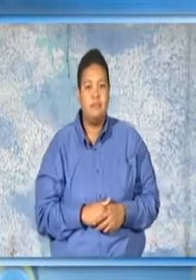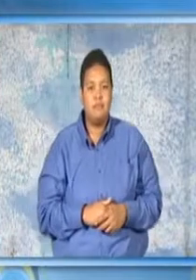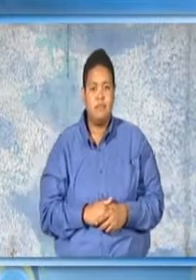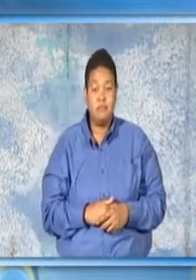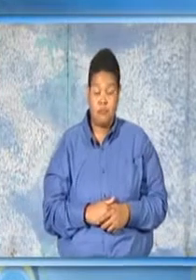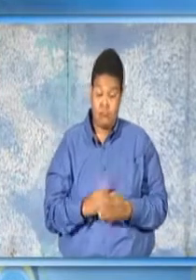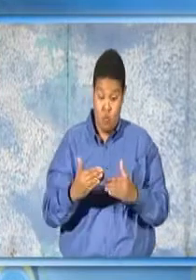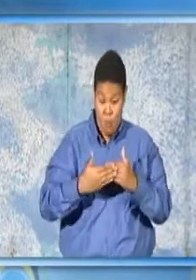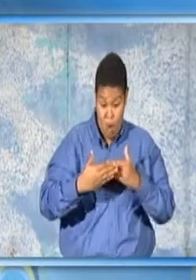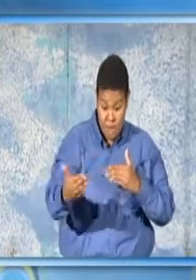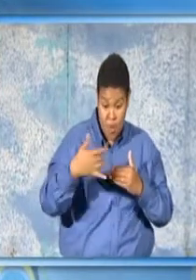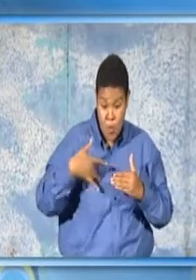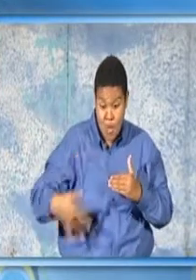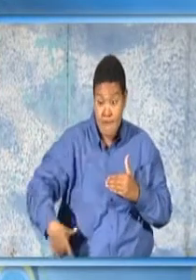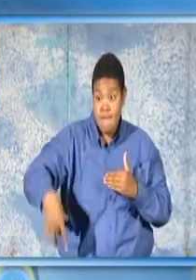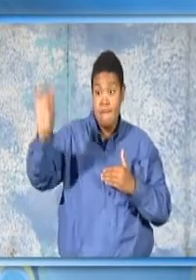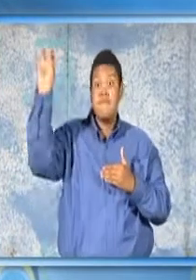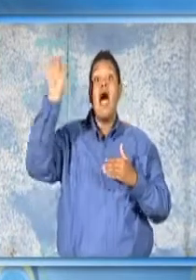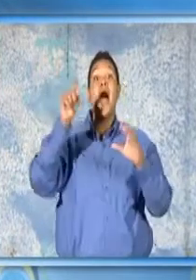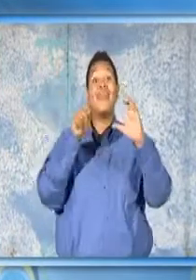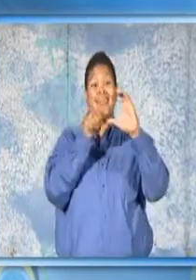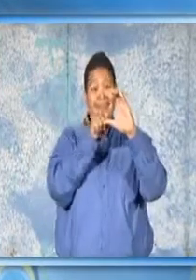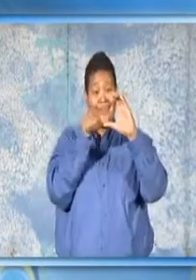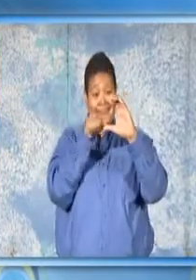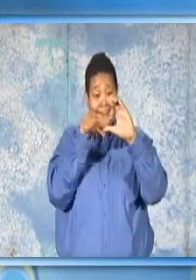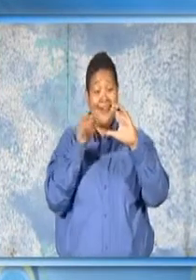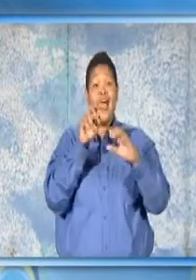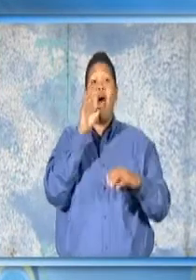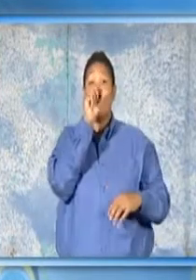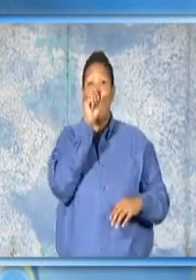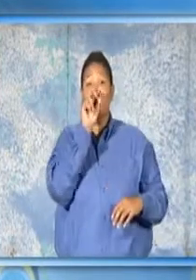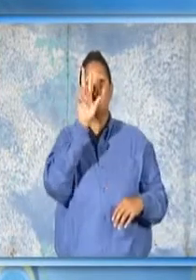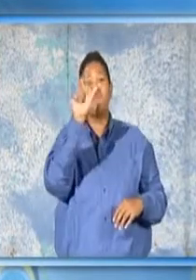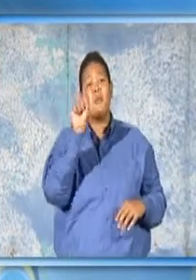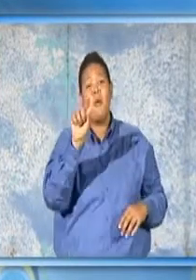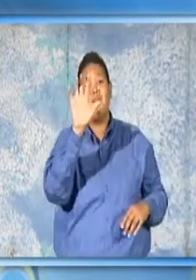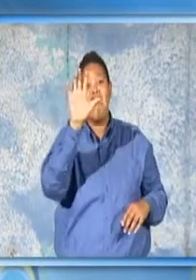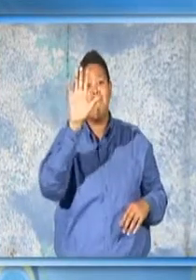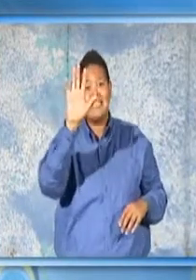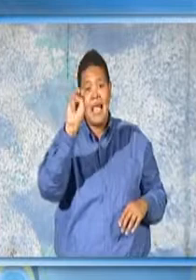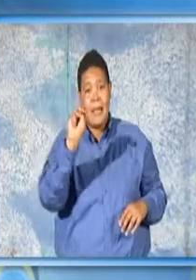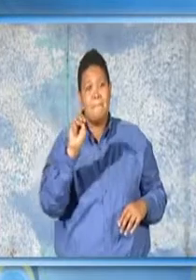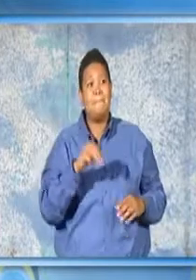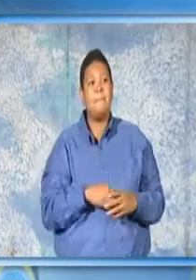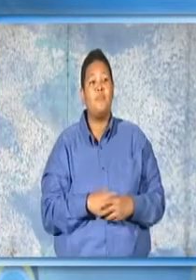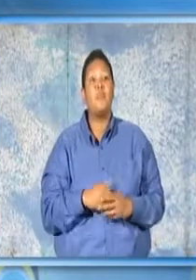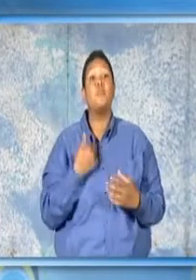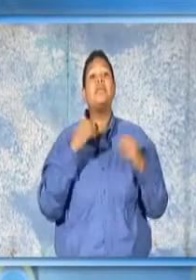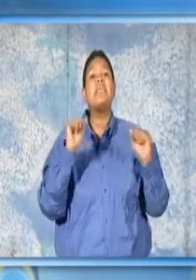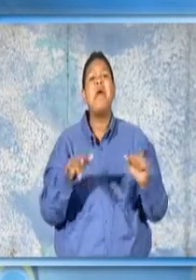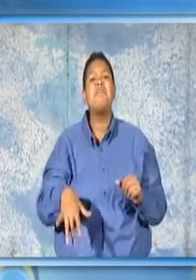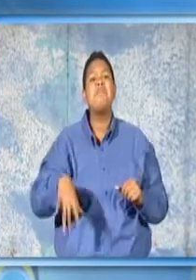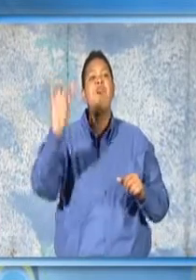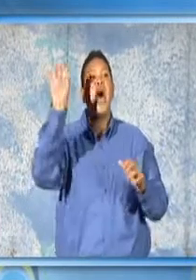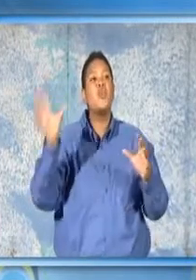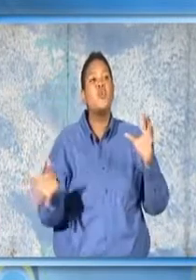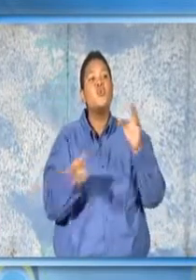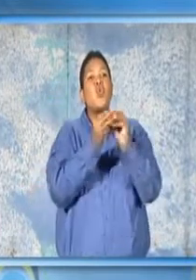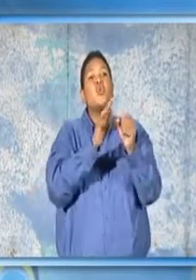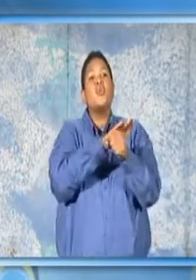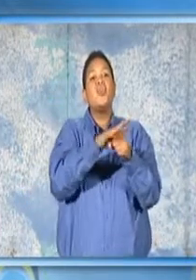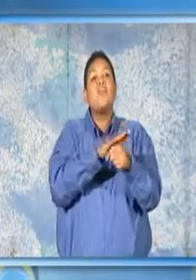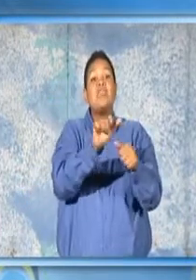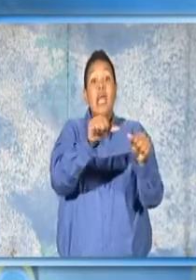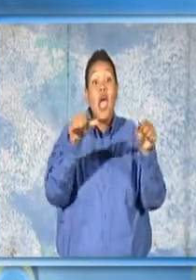So after we find the radius of the orange, which happens to be 3.5 centimeters, we can find the total surface area